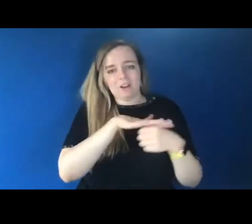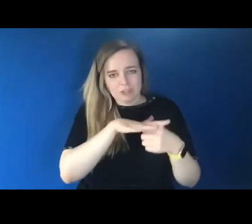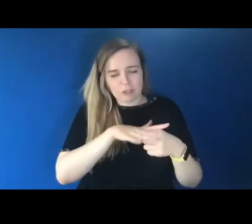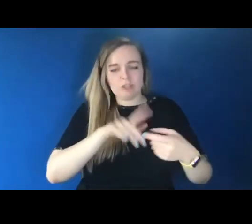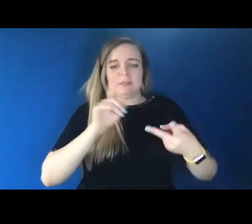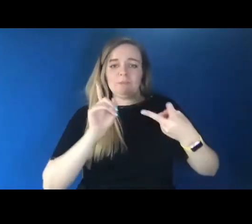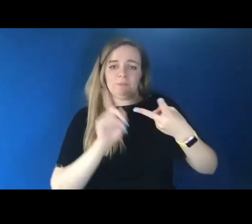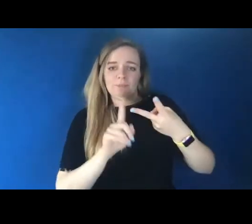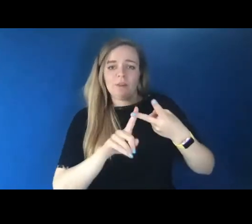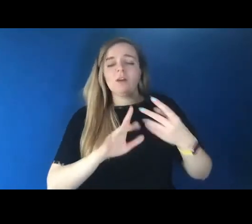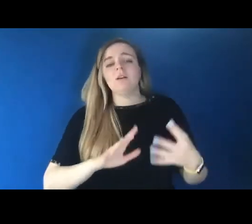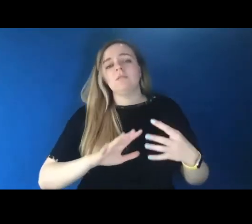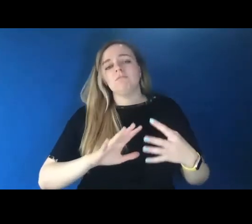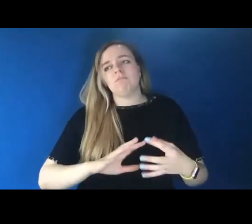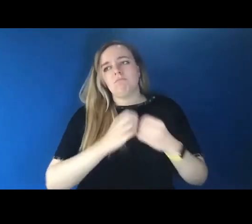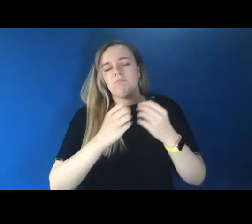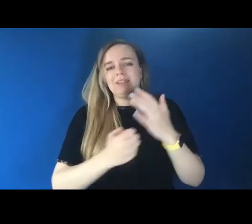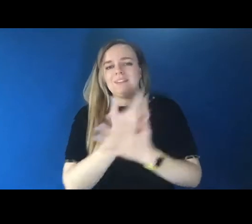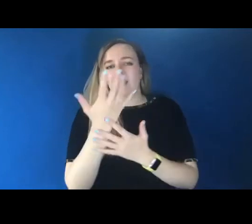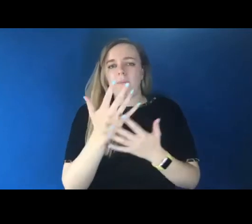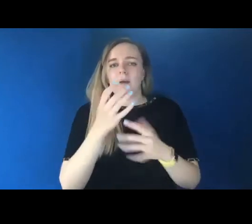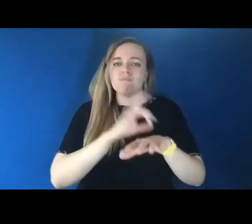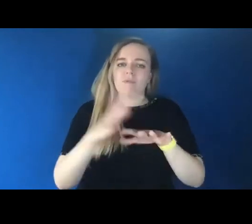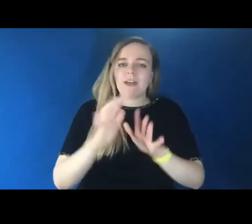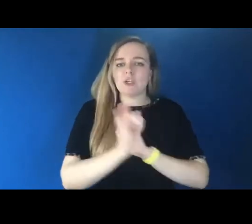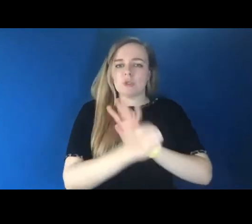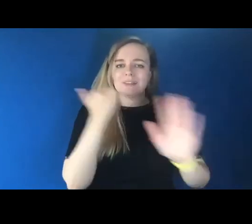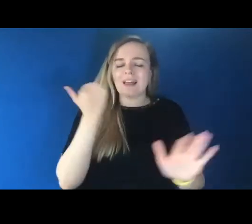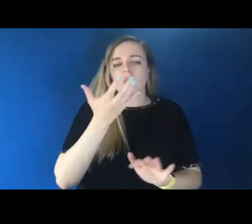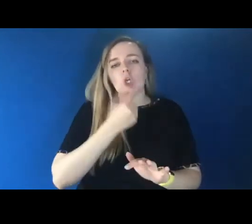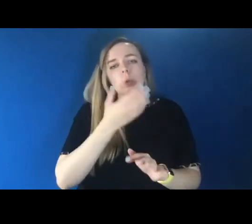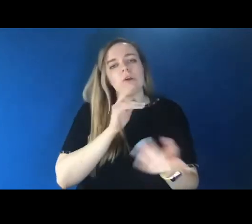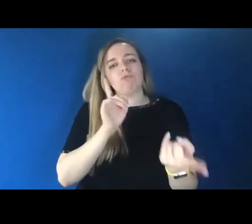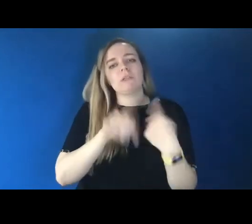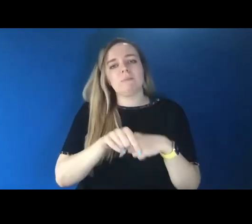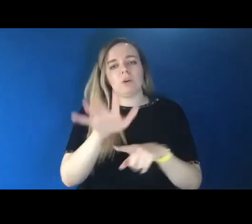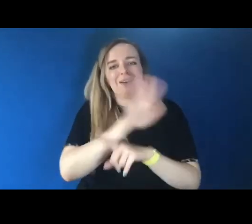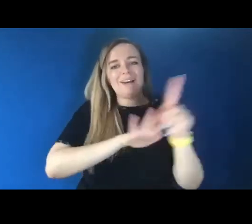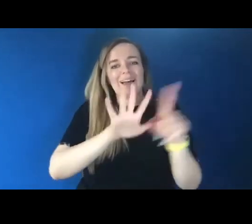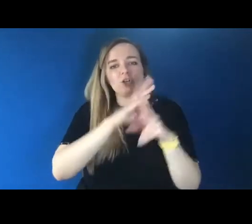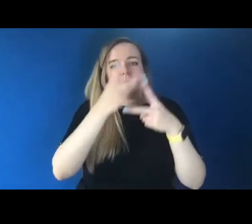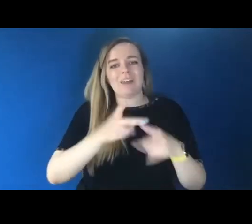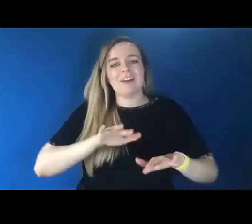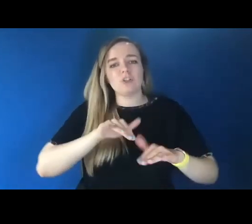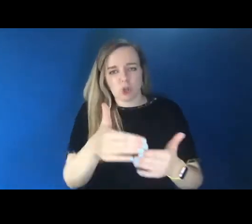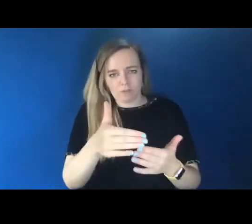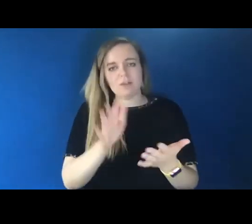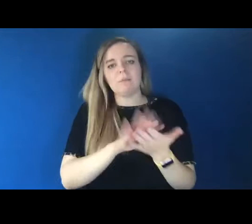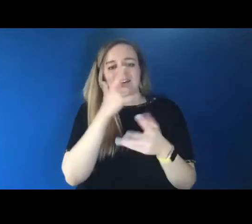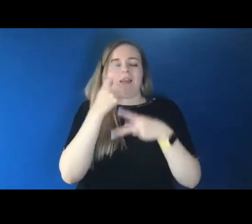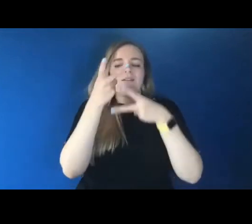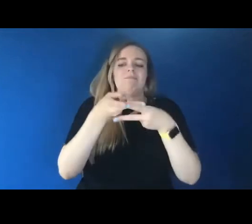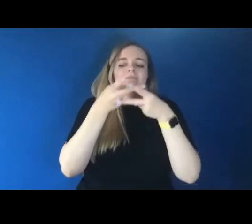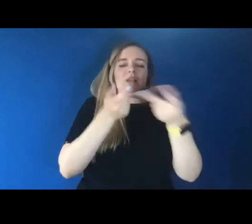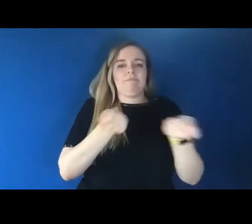the development of a professional, skilled, user-responsive National Care Service to oversee and regulate the